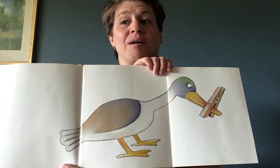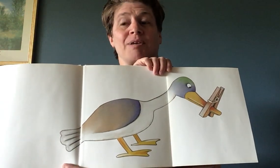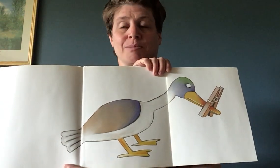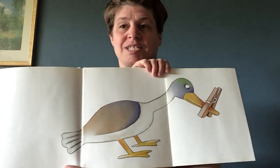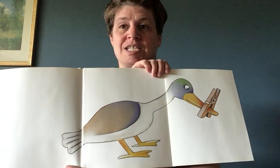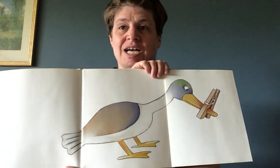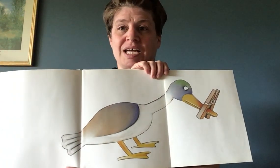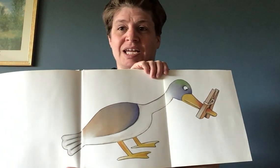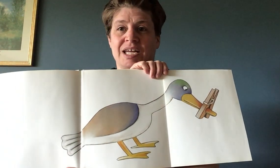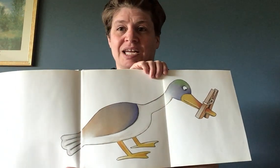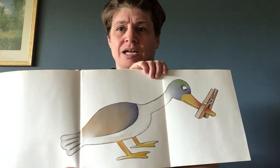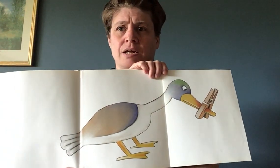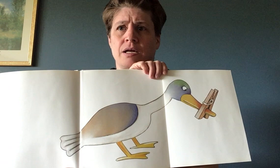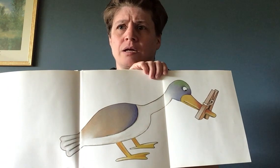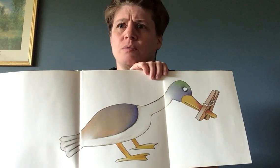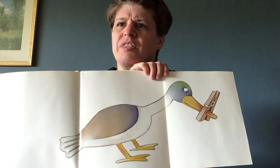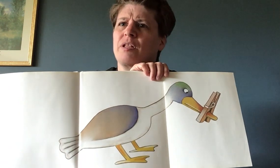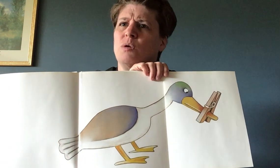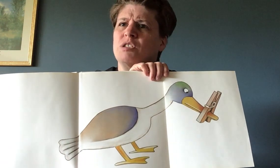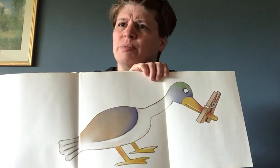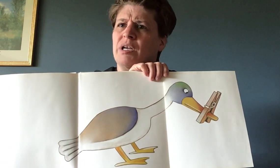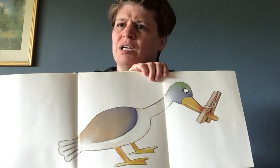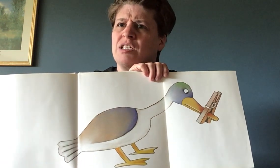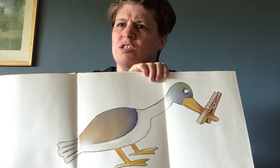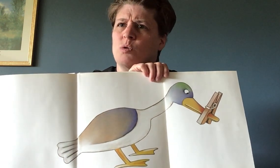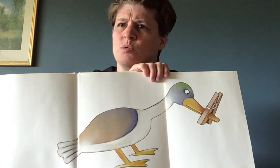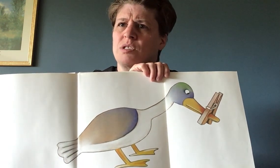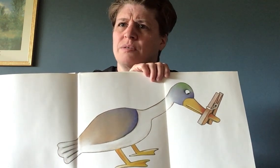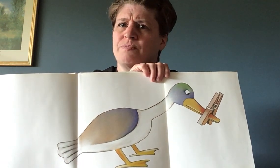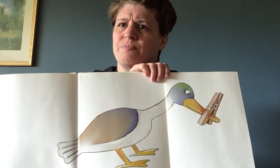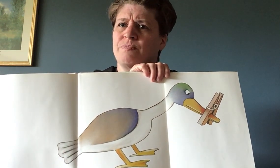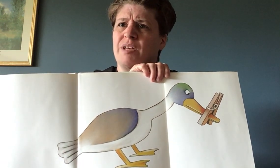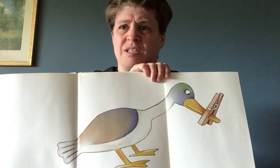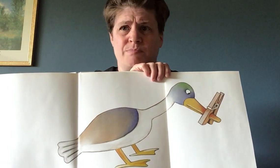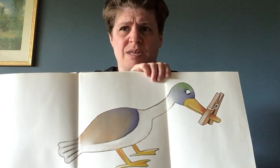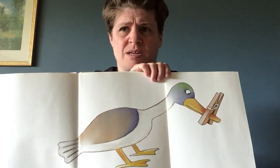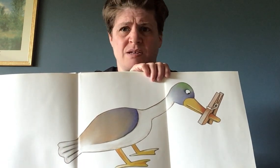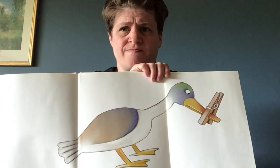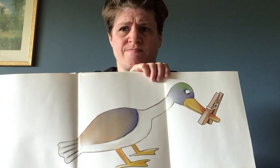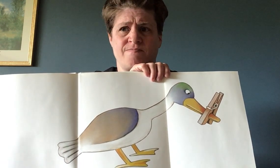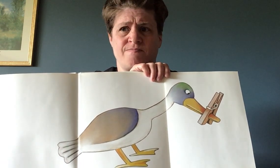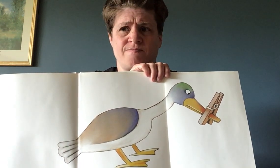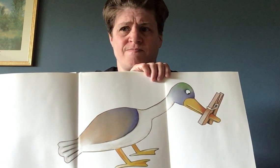Becomes a duck with a clothespin on its nose, on its beak.